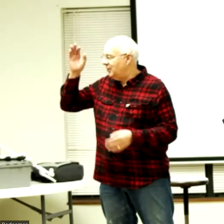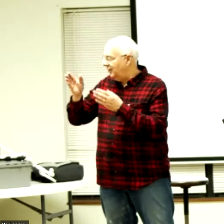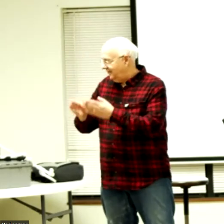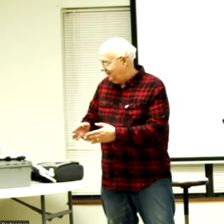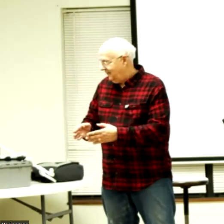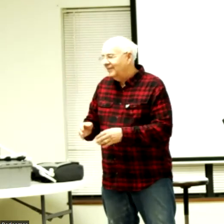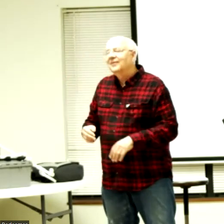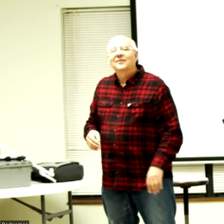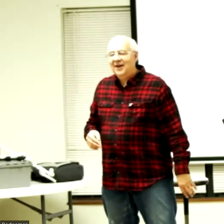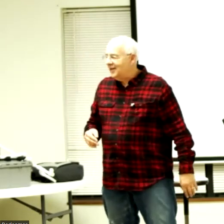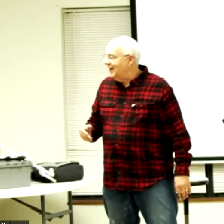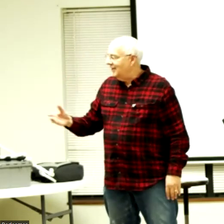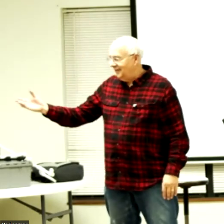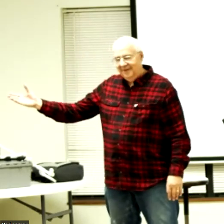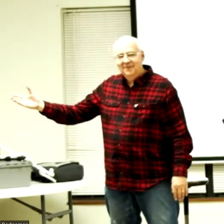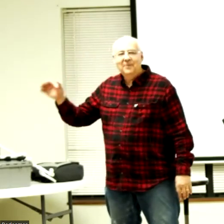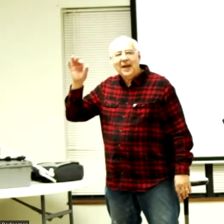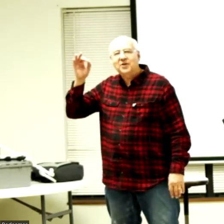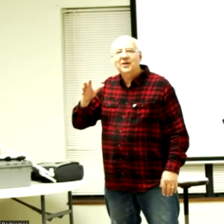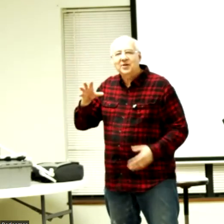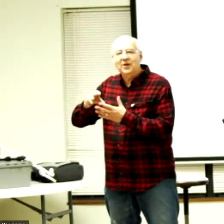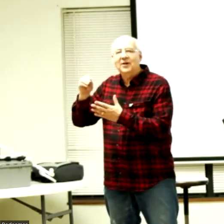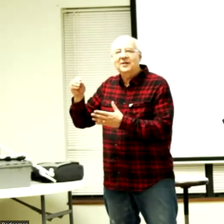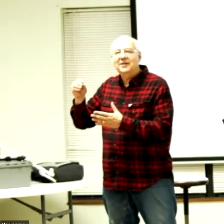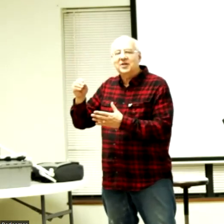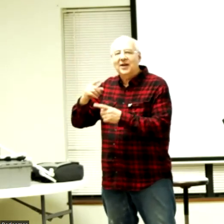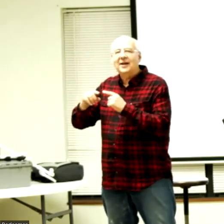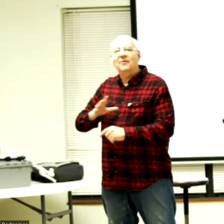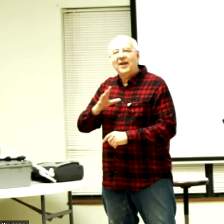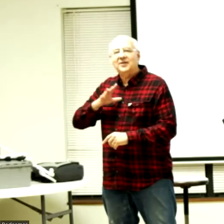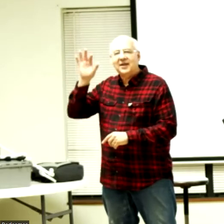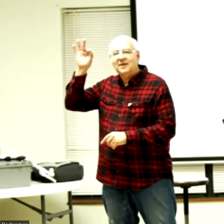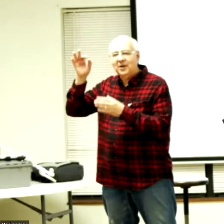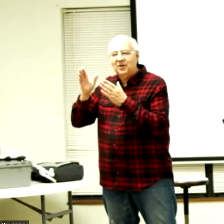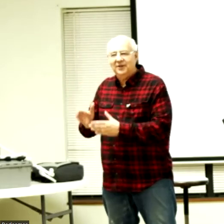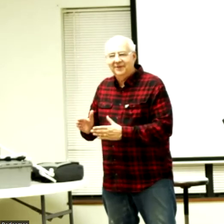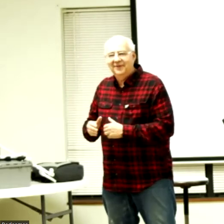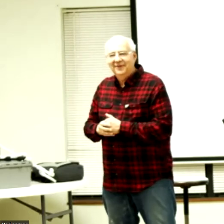Preacher. There you go. Pastor has learned to sign fancy preacher.